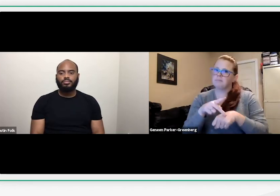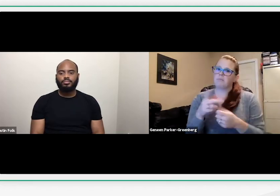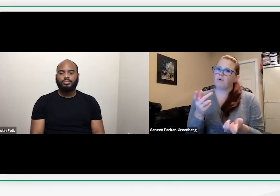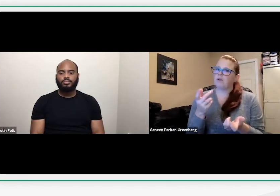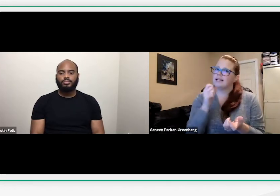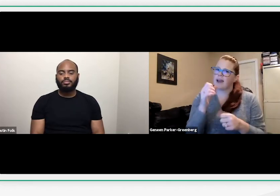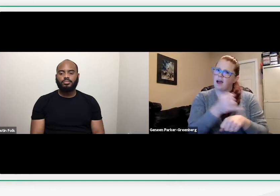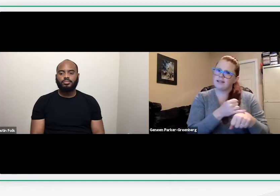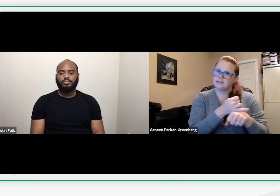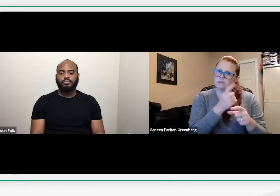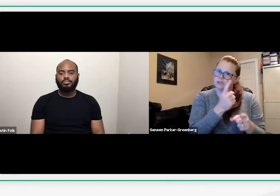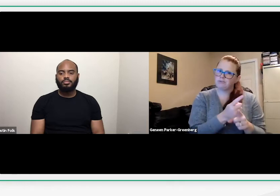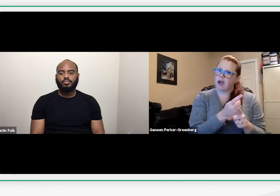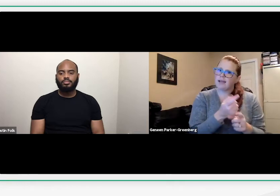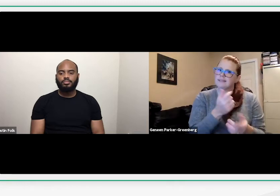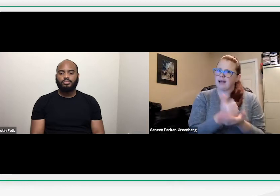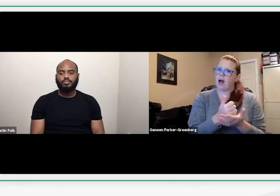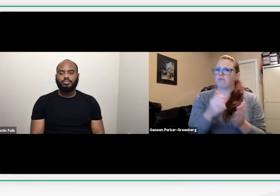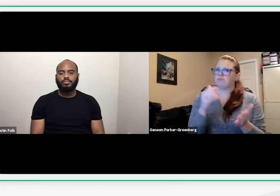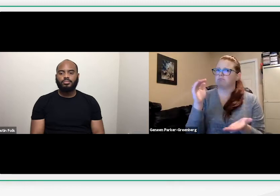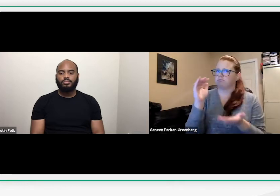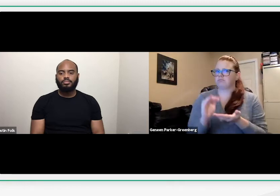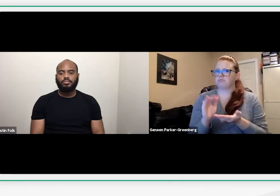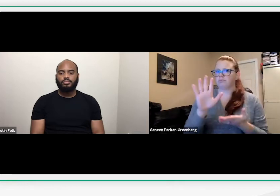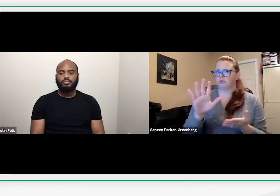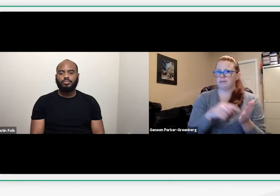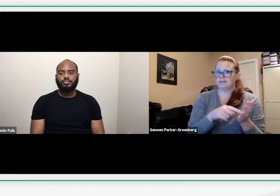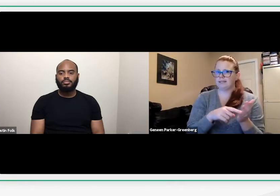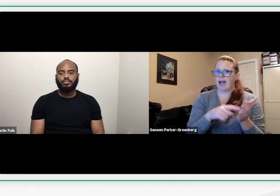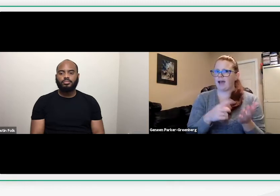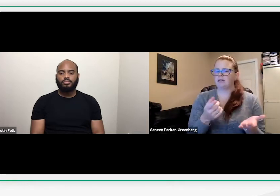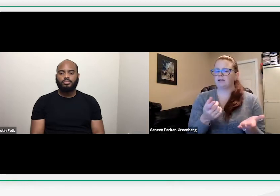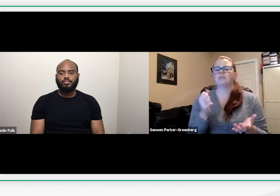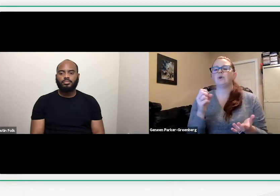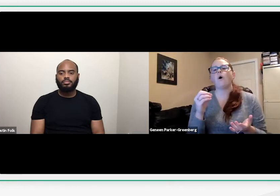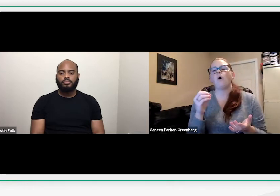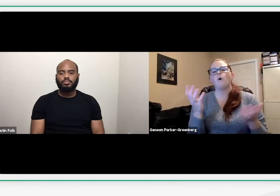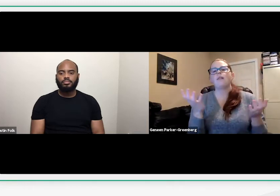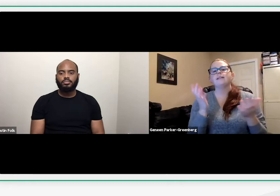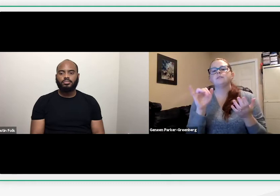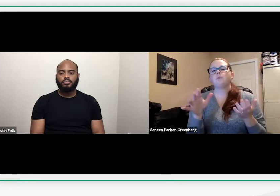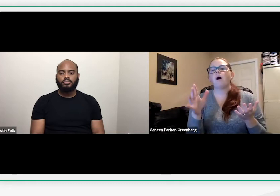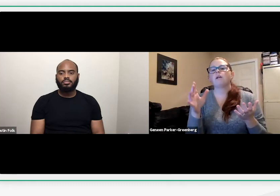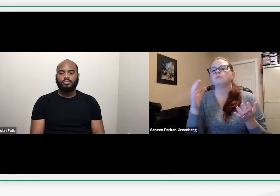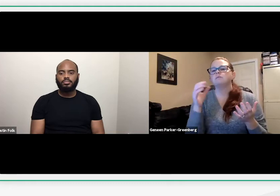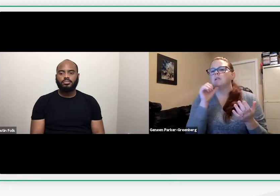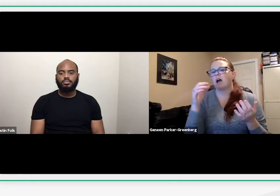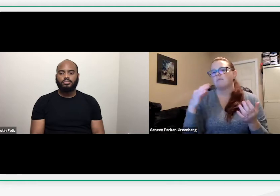that. Really, all of your money will go to principal and not to interest to help cut down your debt.